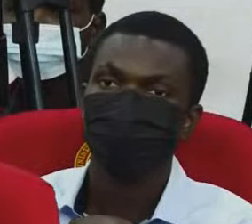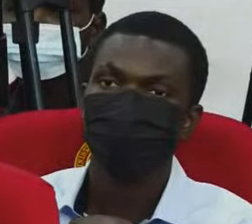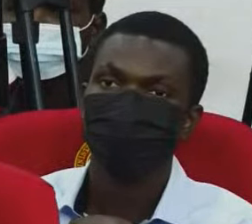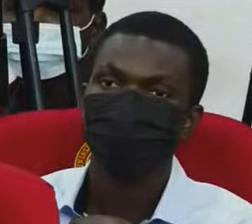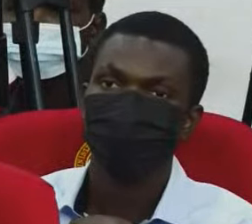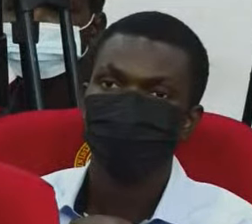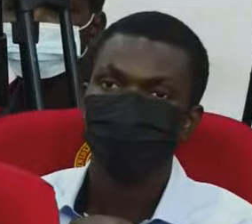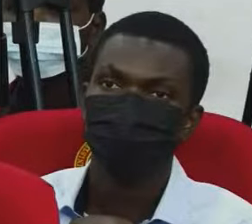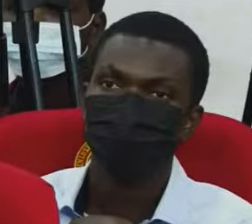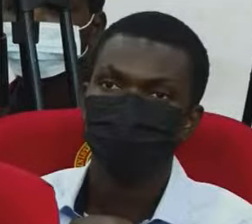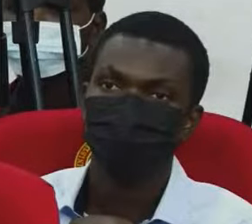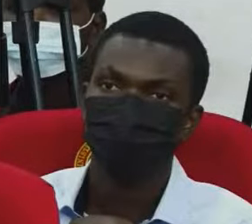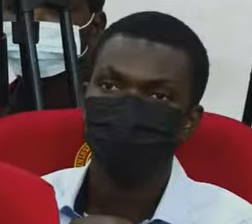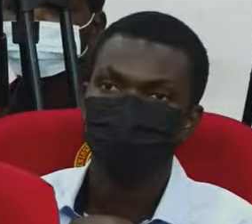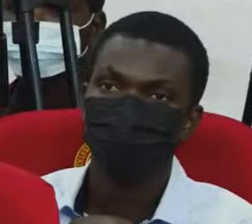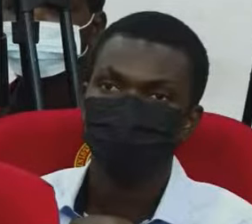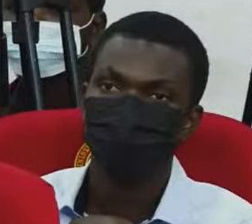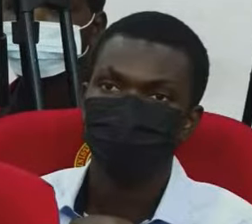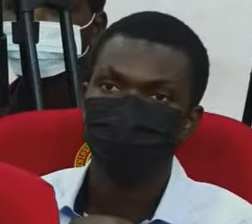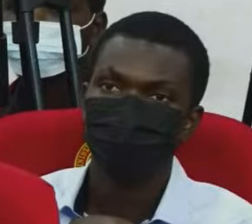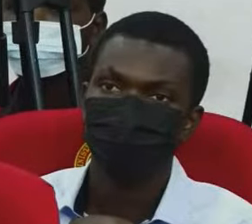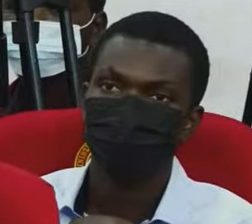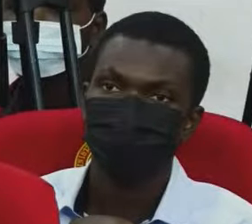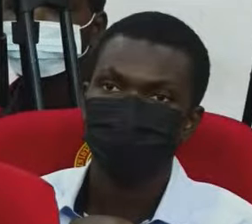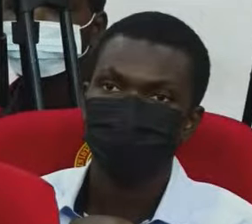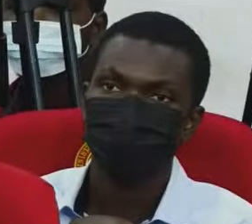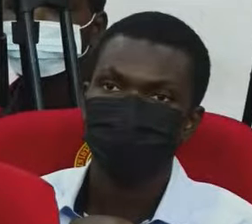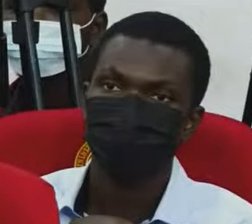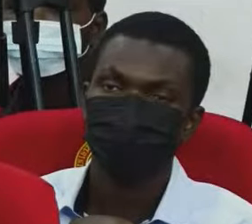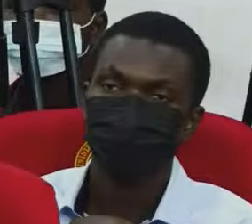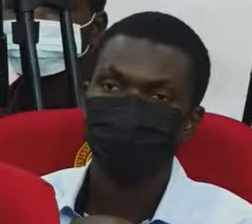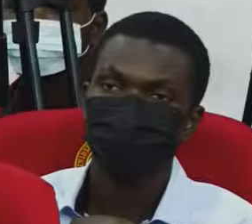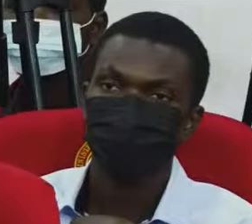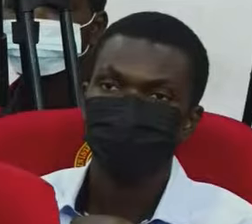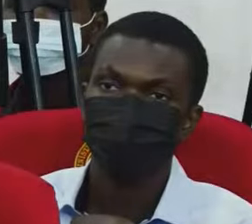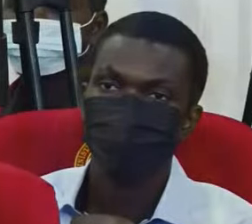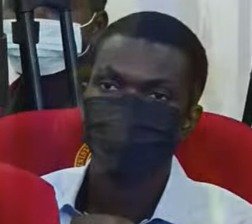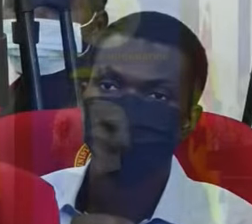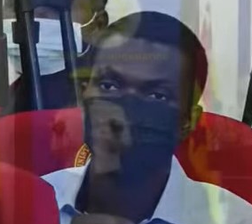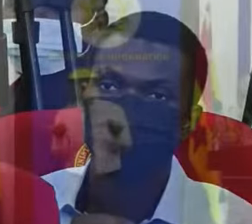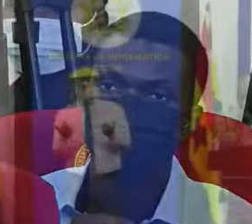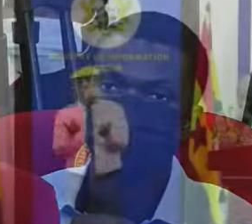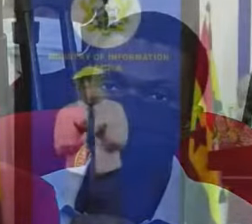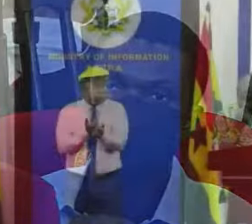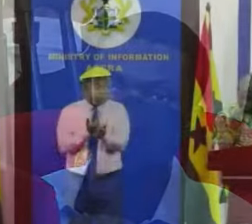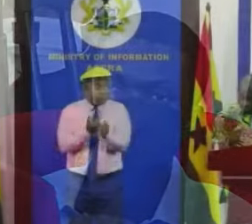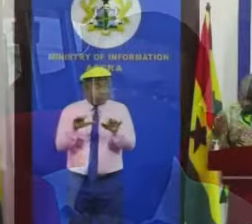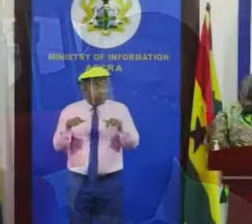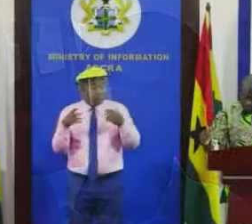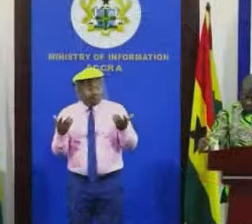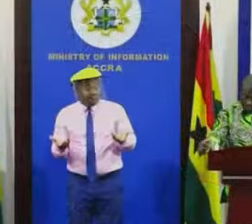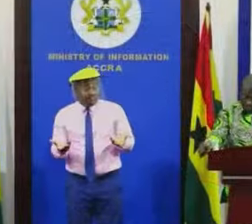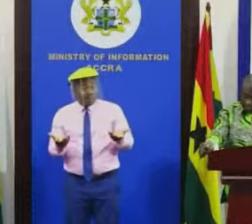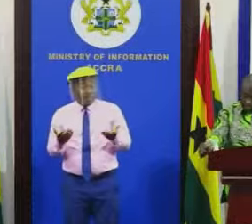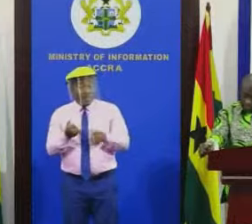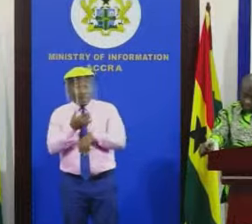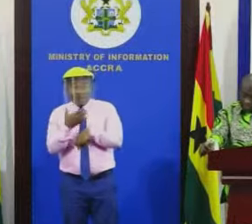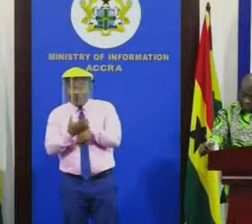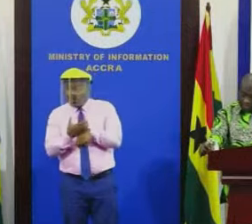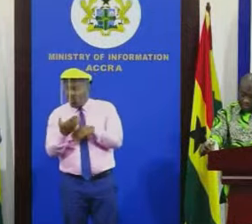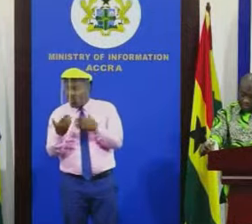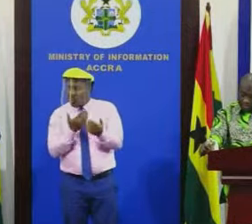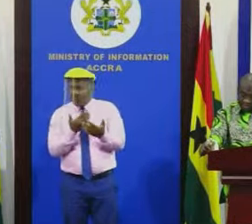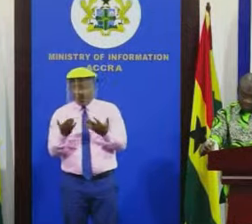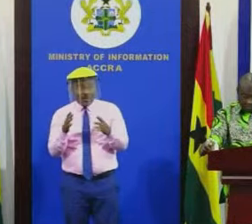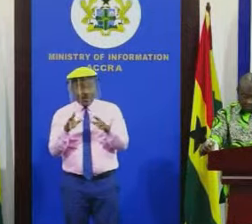territorial waters, we want to be able to apprehend you and deal with you, whether you are from Ghana, whether you are from Cote d'Ivoire or